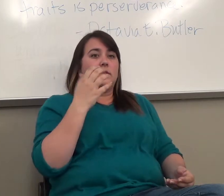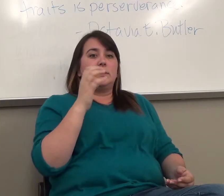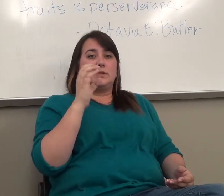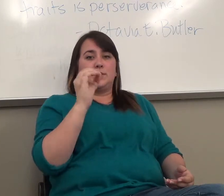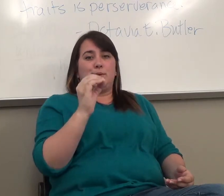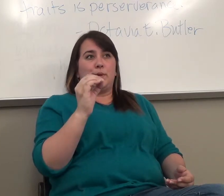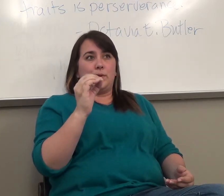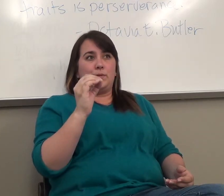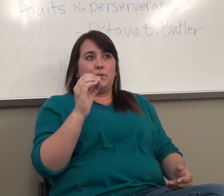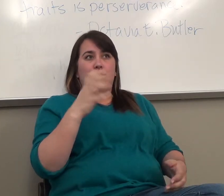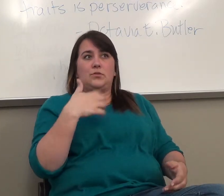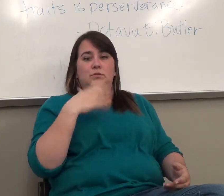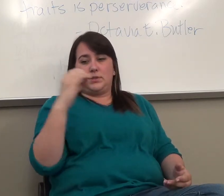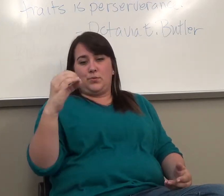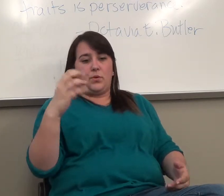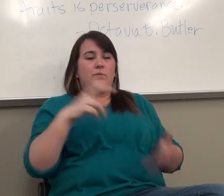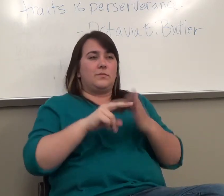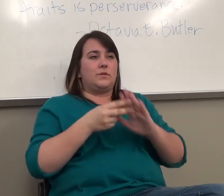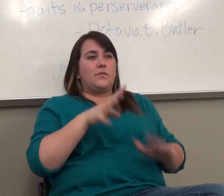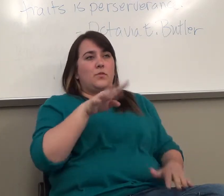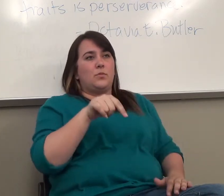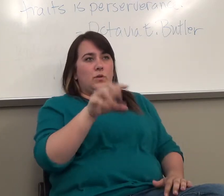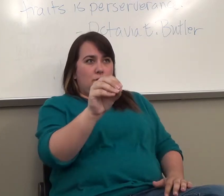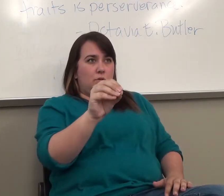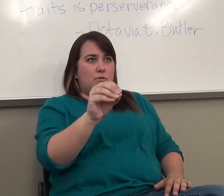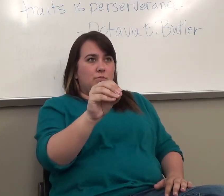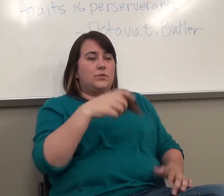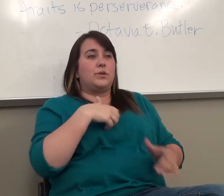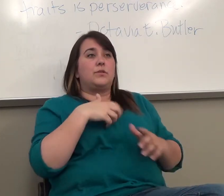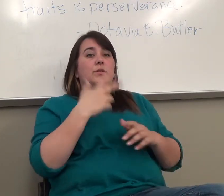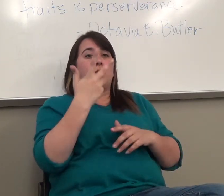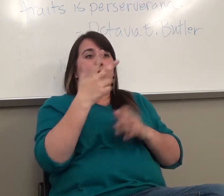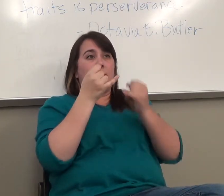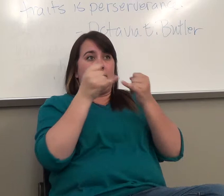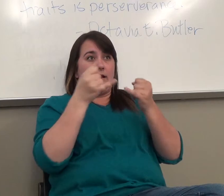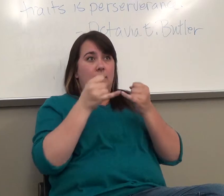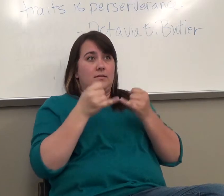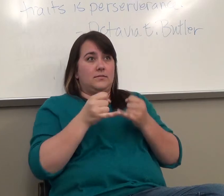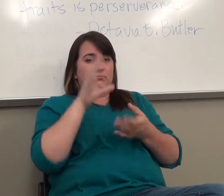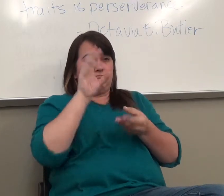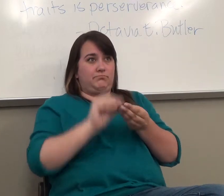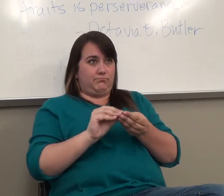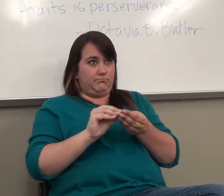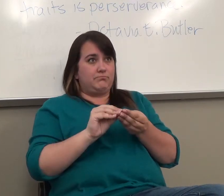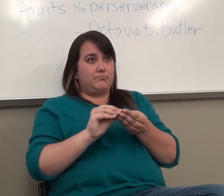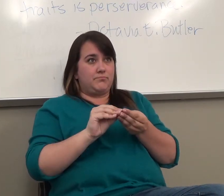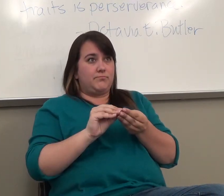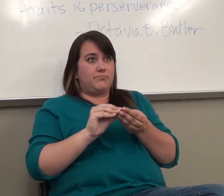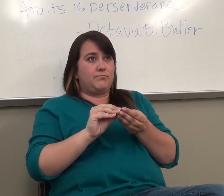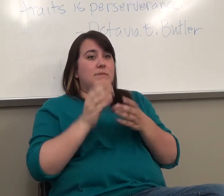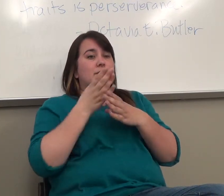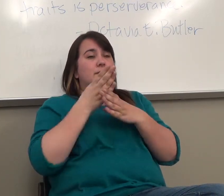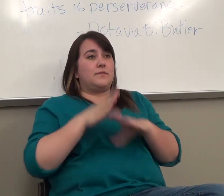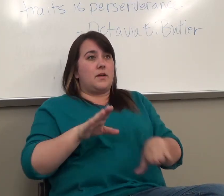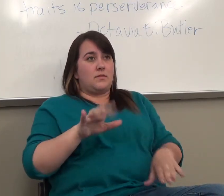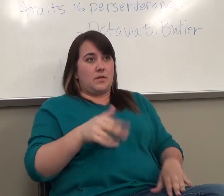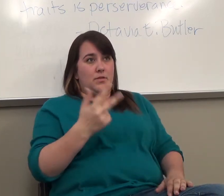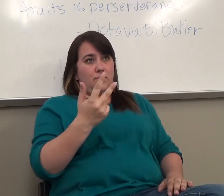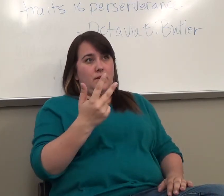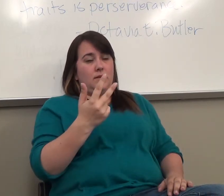a 4.0 here. Add up those 3 lines, those are the only ones we know so far, and divide that by 3. And that